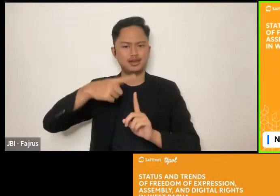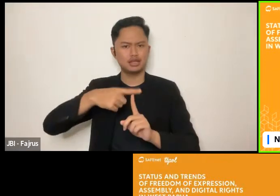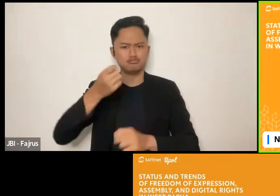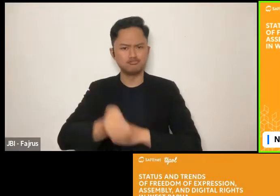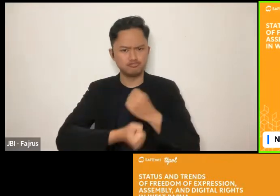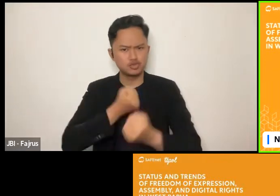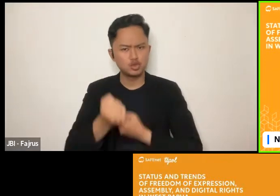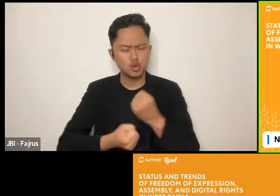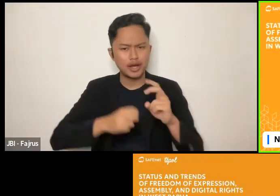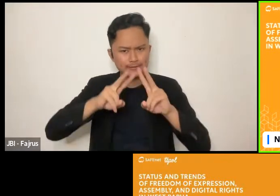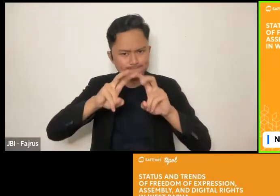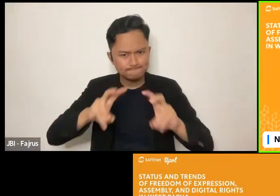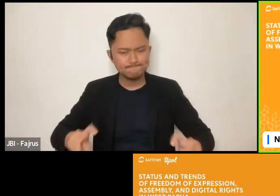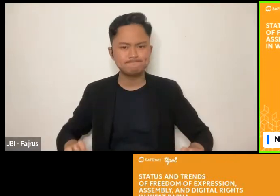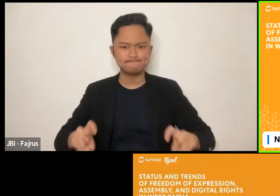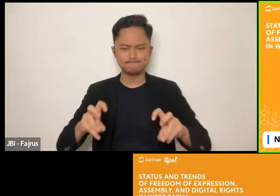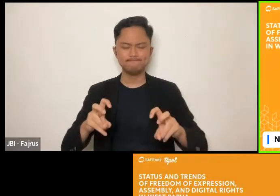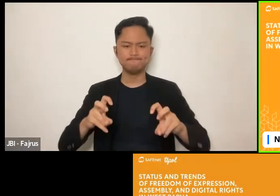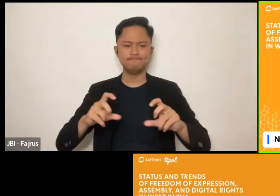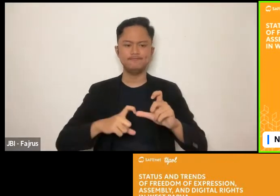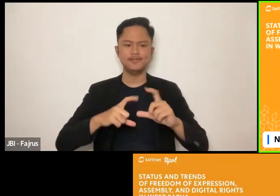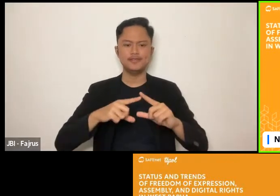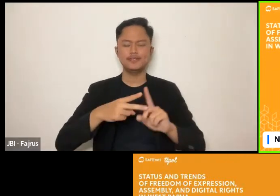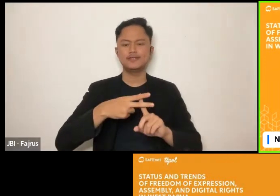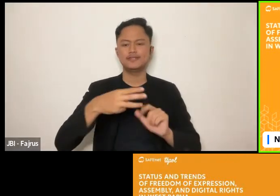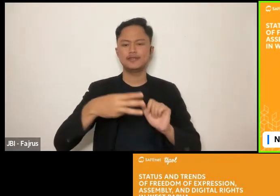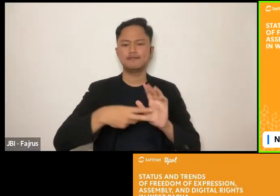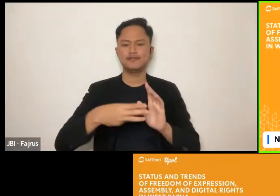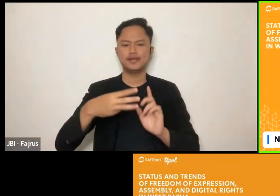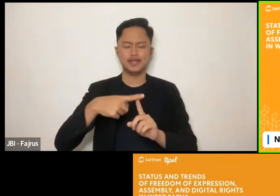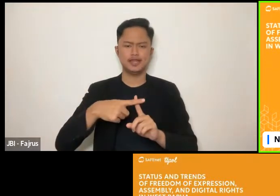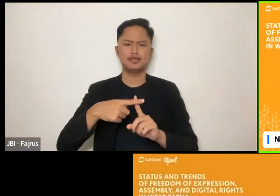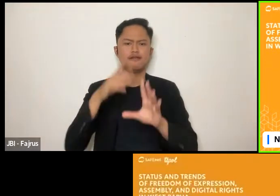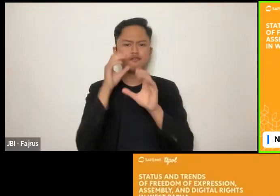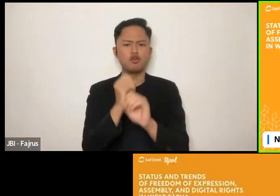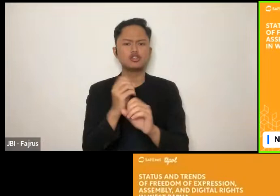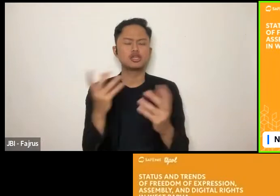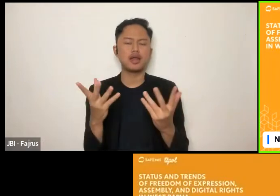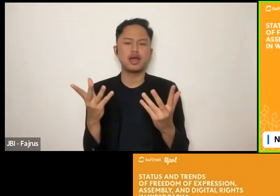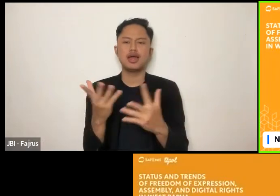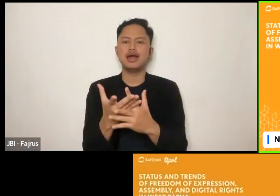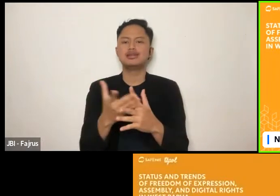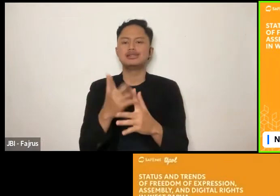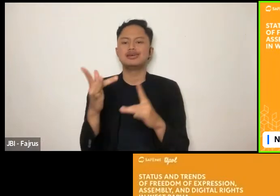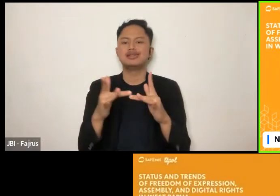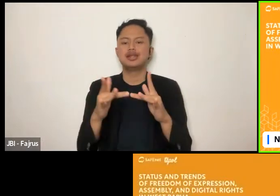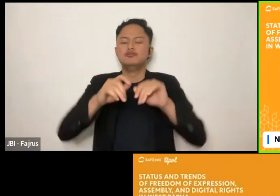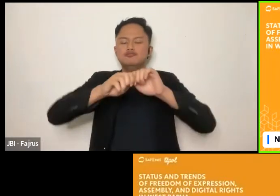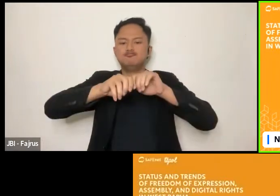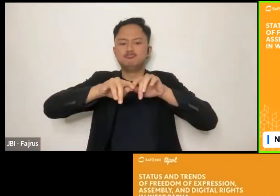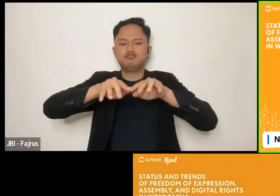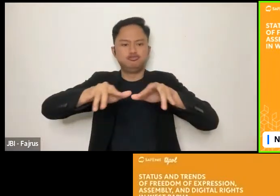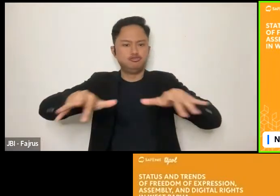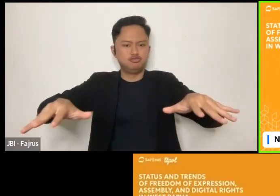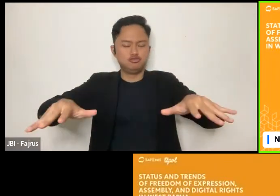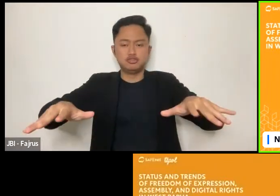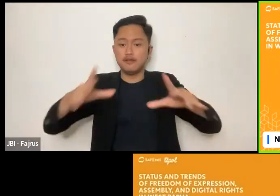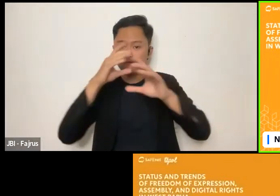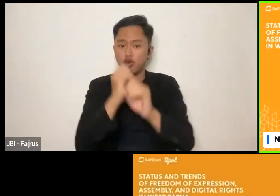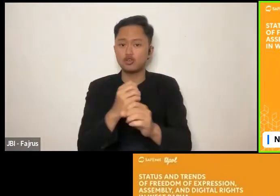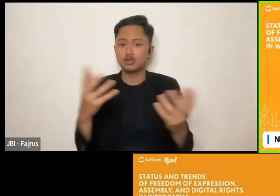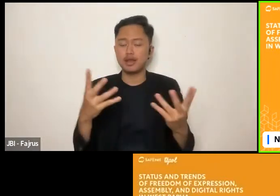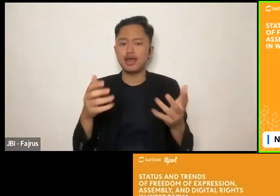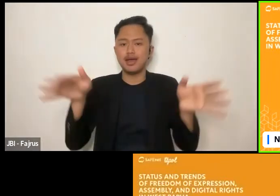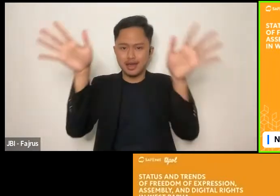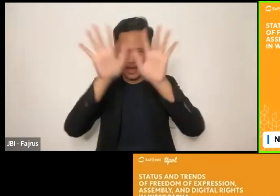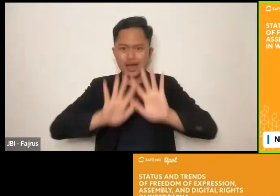His current role within Civil Society Network is leading the Internet Access Division of the Southeast Asia Freedom of